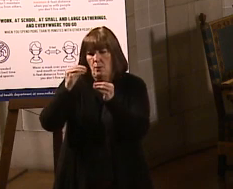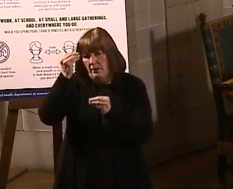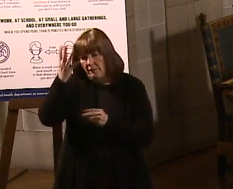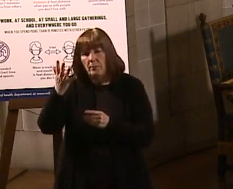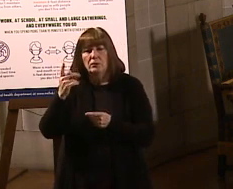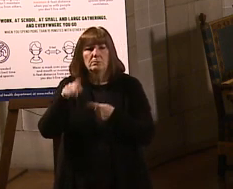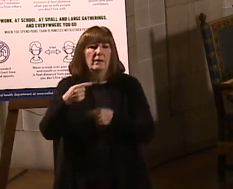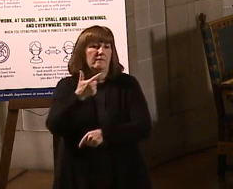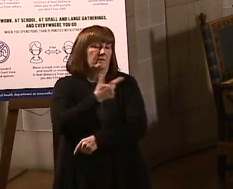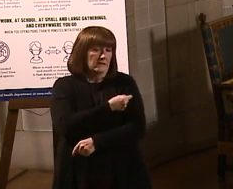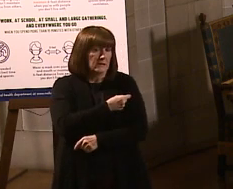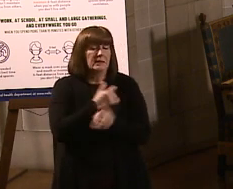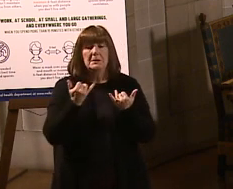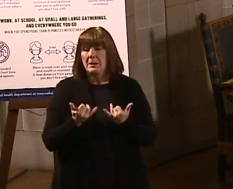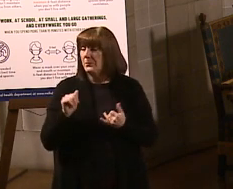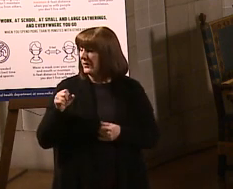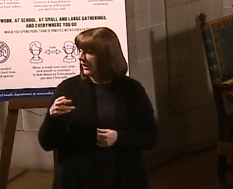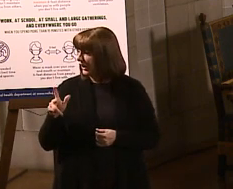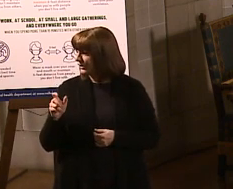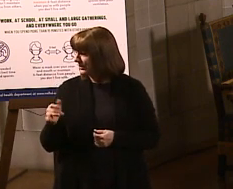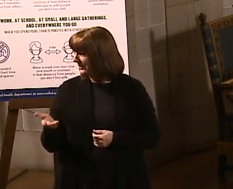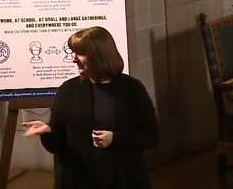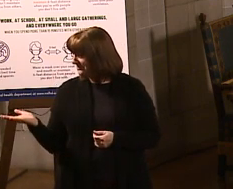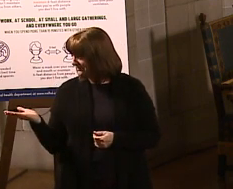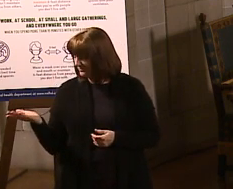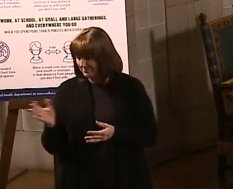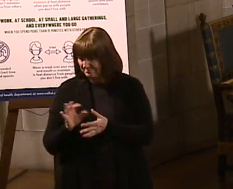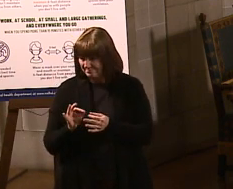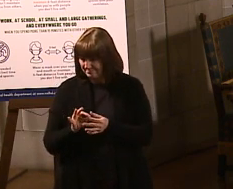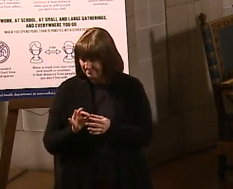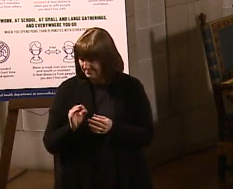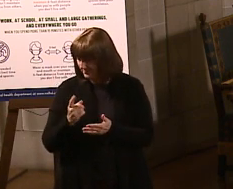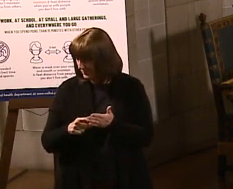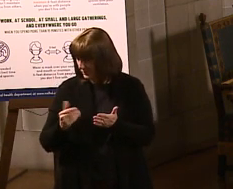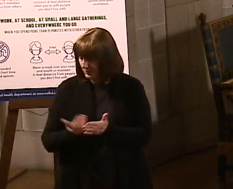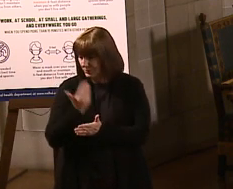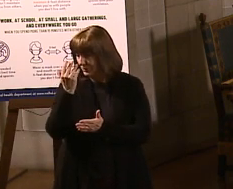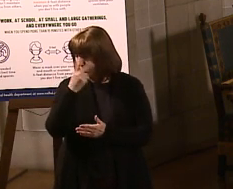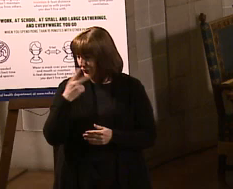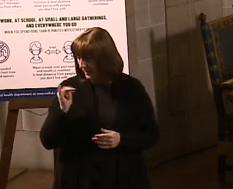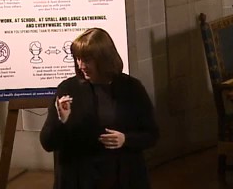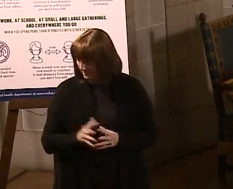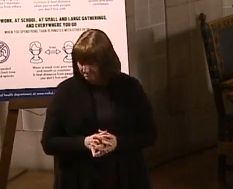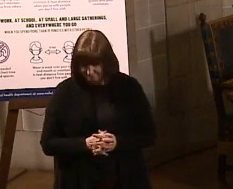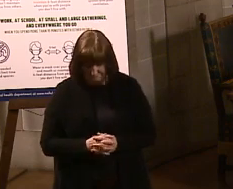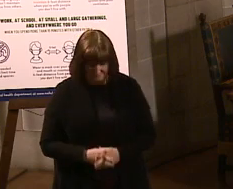vaccines. But having said that, Ashley, I'll ask you to come up and talk a little bit about what our new dashboard is going to look like.